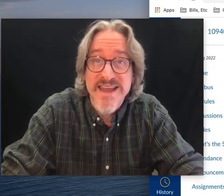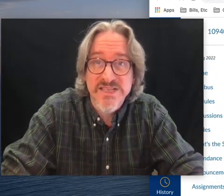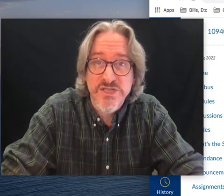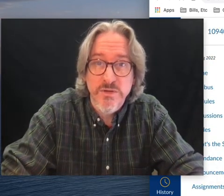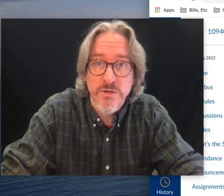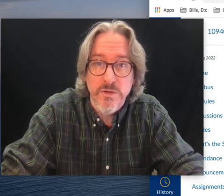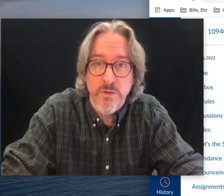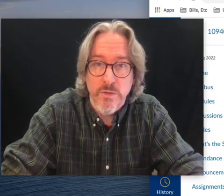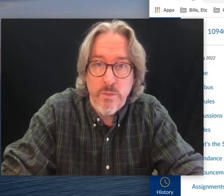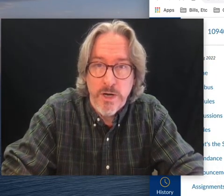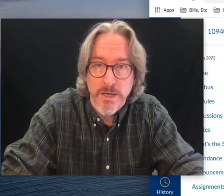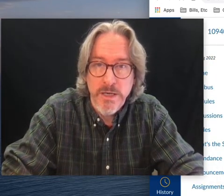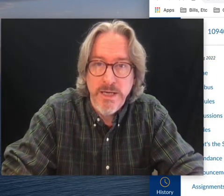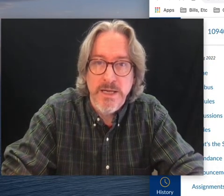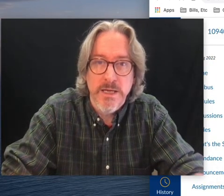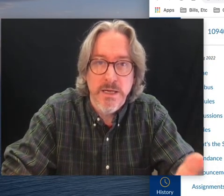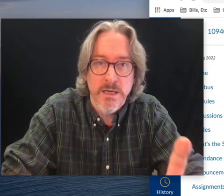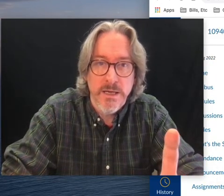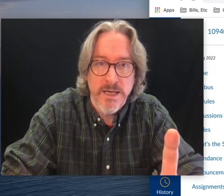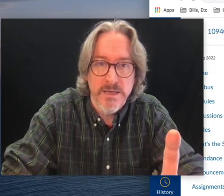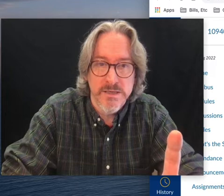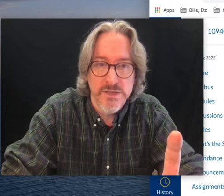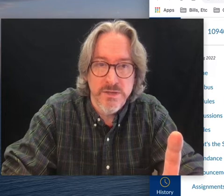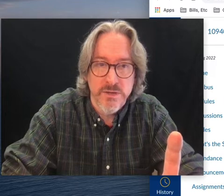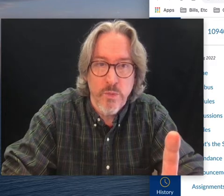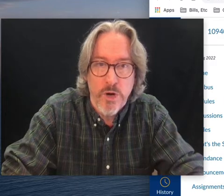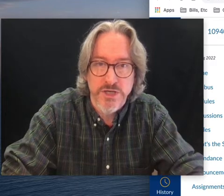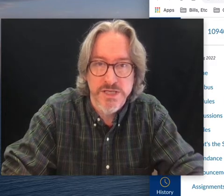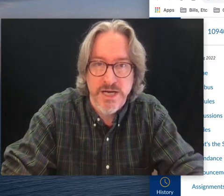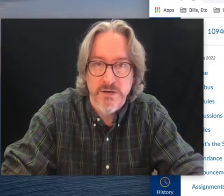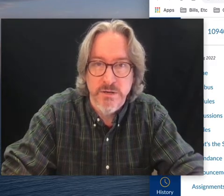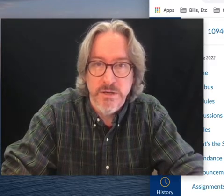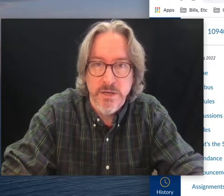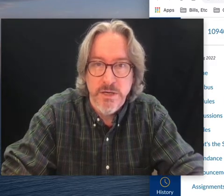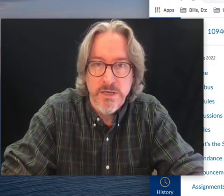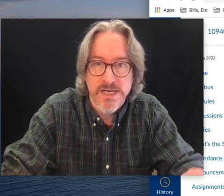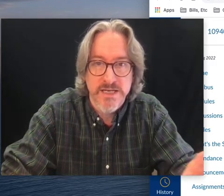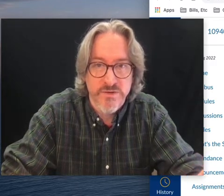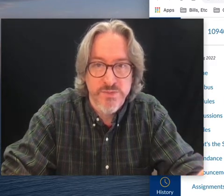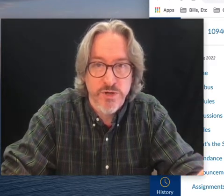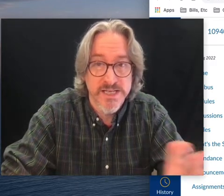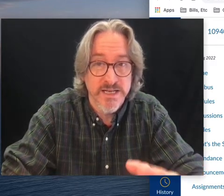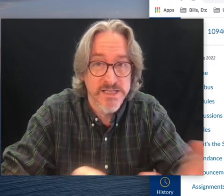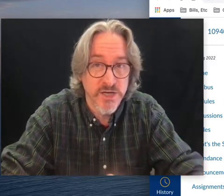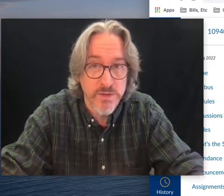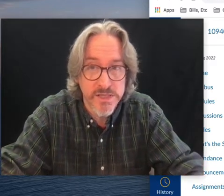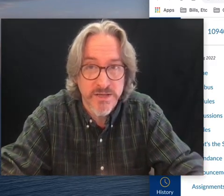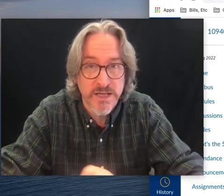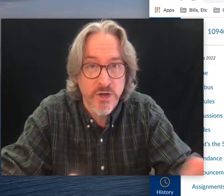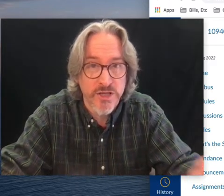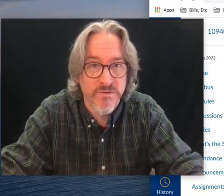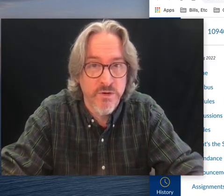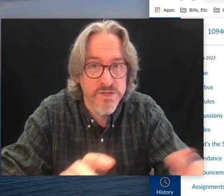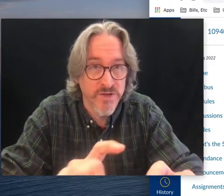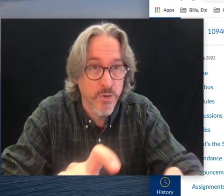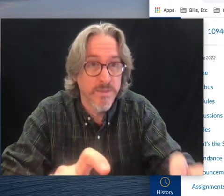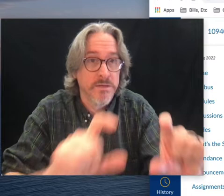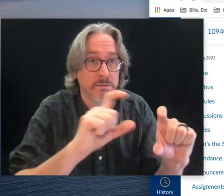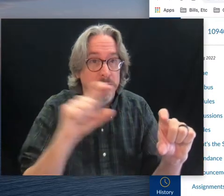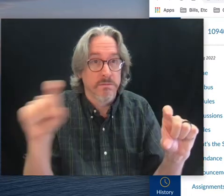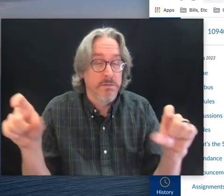The next one is watch the signer sign different sports in a sequence and then look at the photos